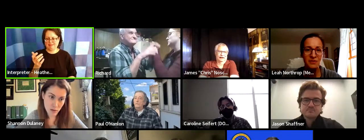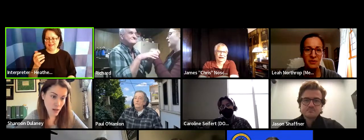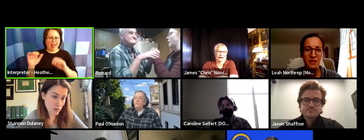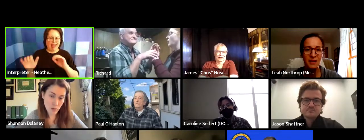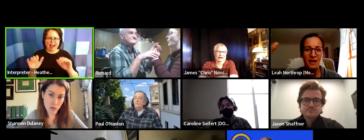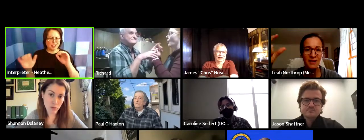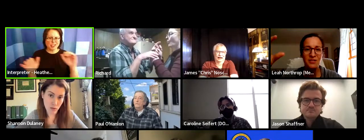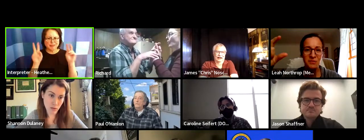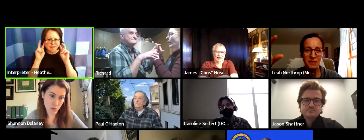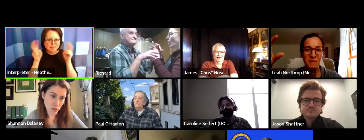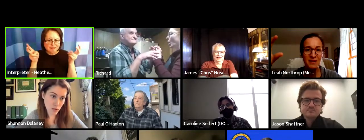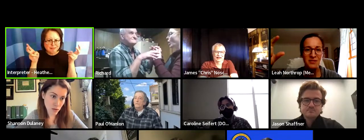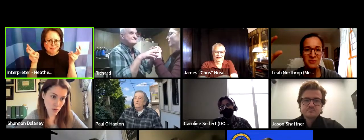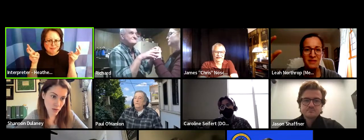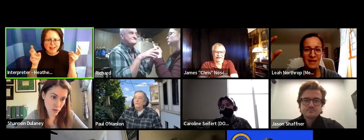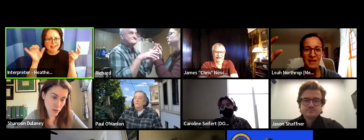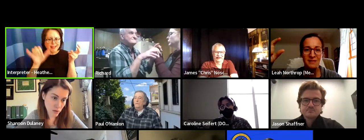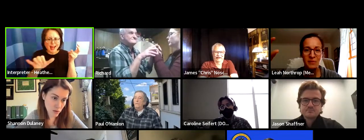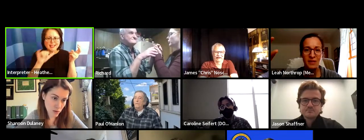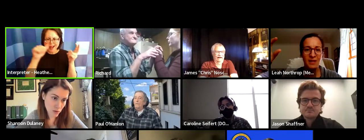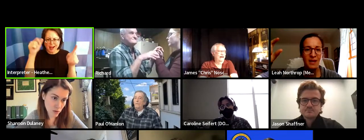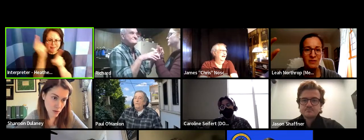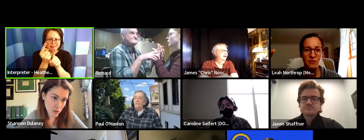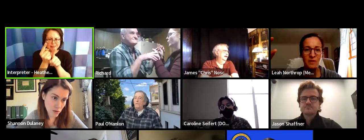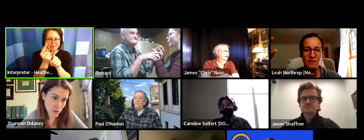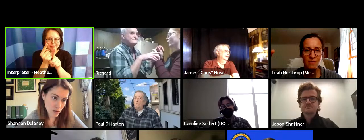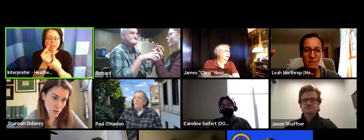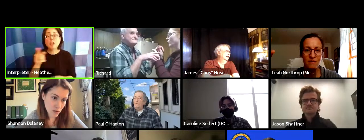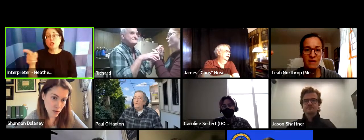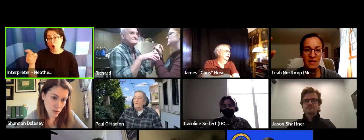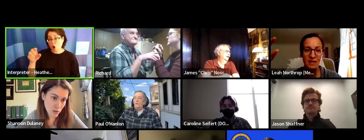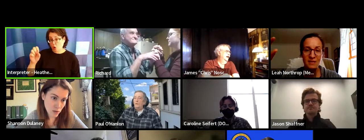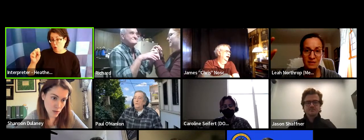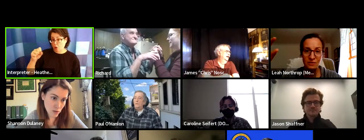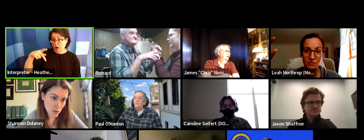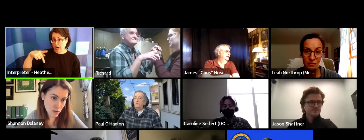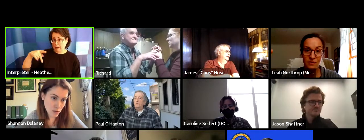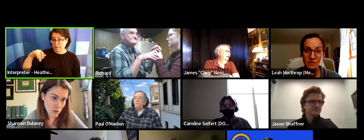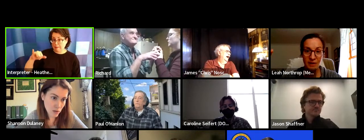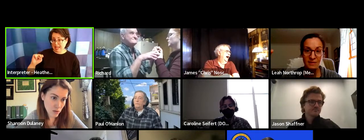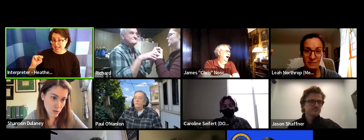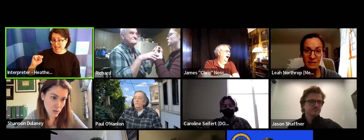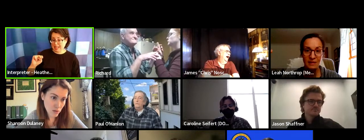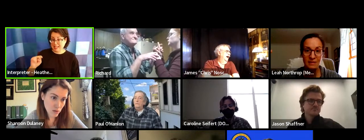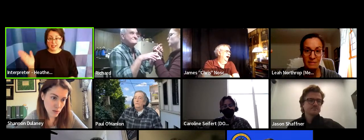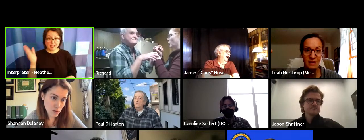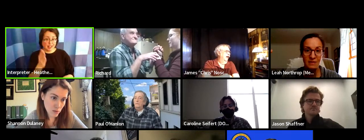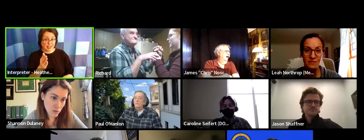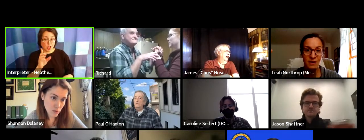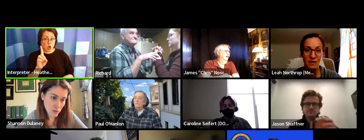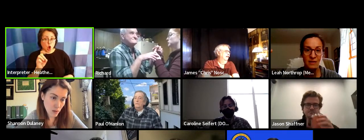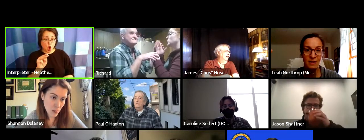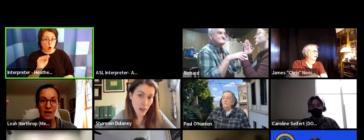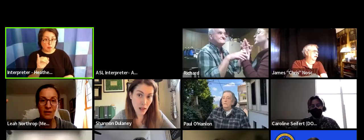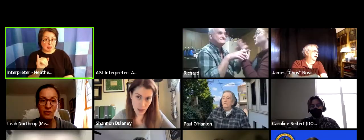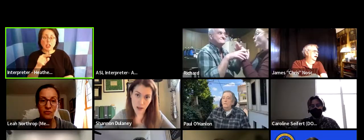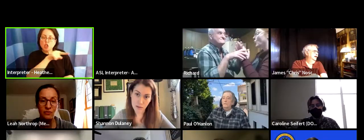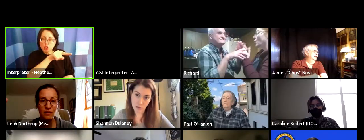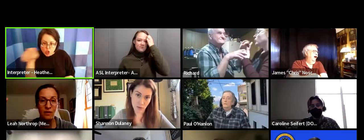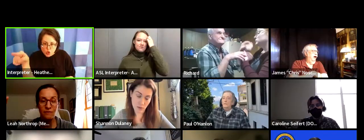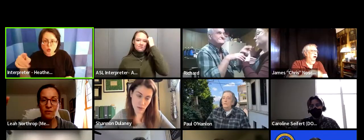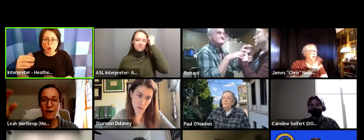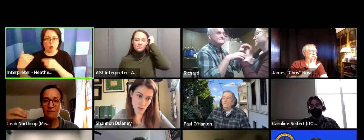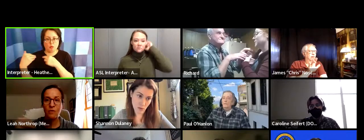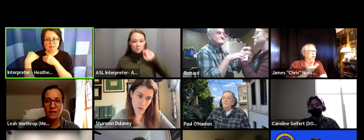action. So I just want to make sure that Spin and Domi know that it is your responsibility to make this right.